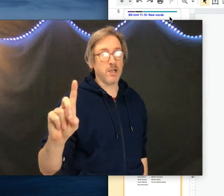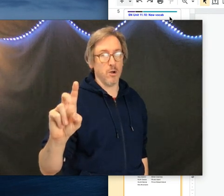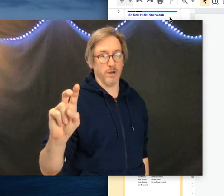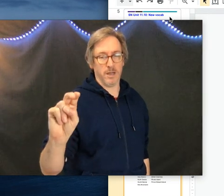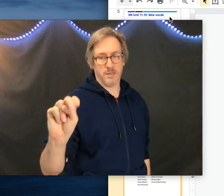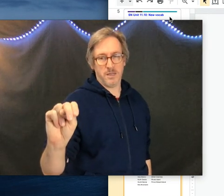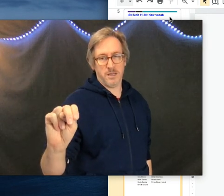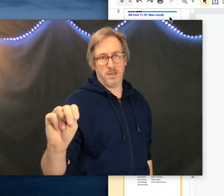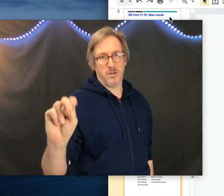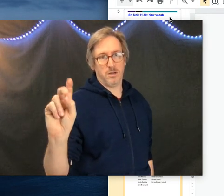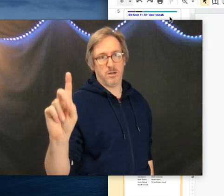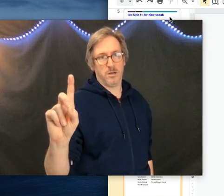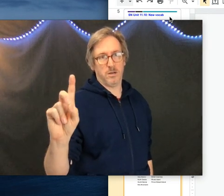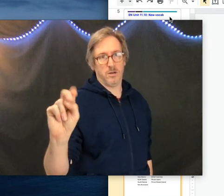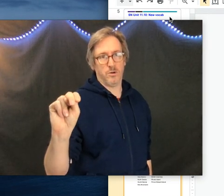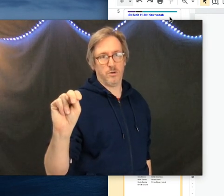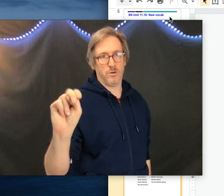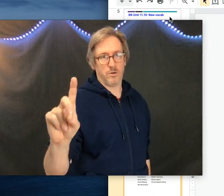North Dakota